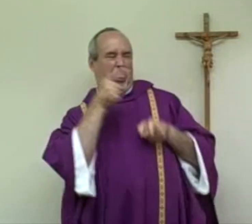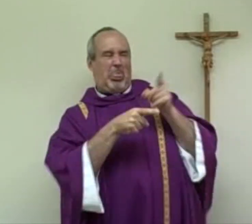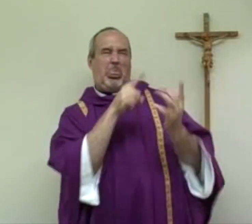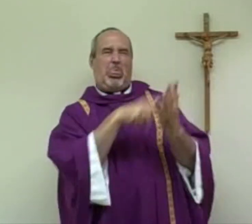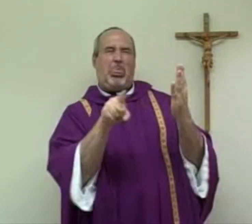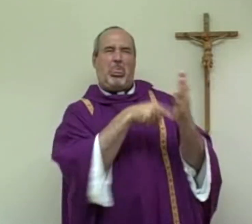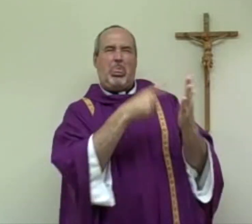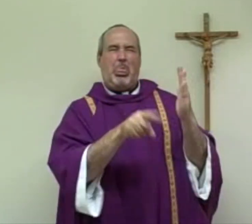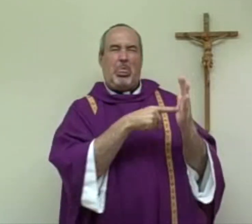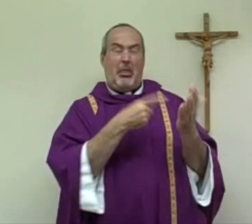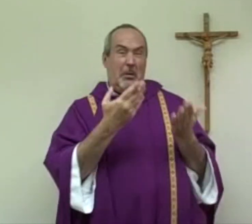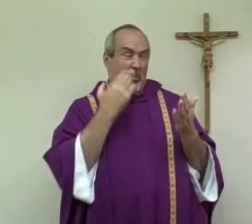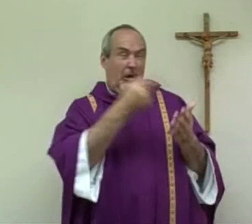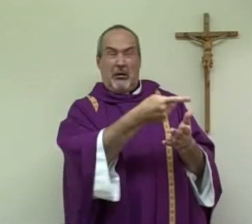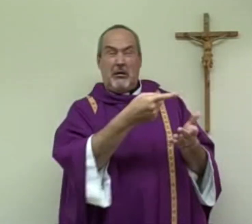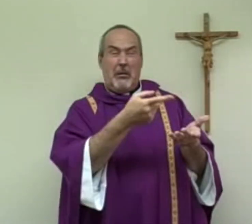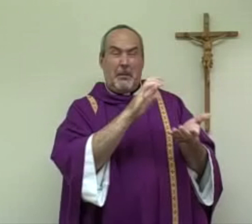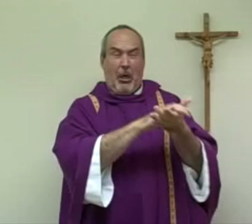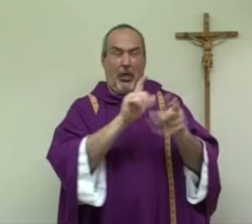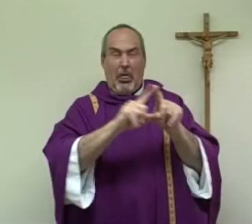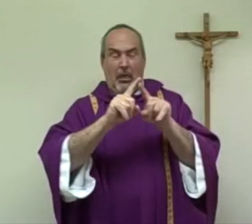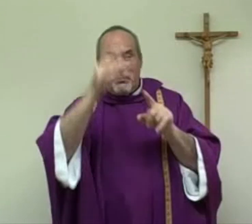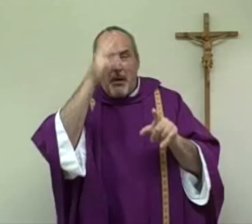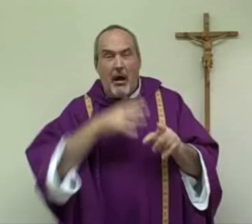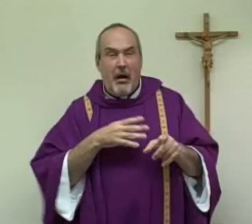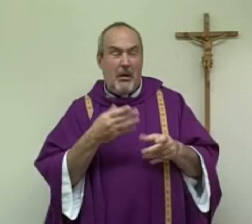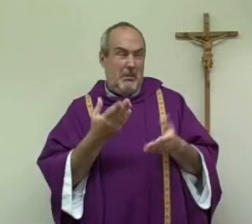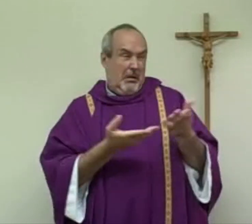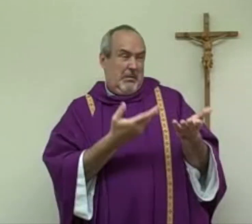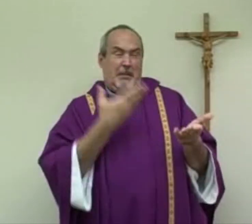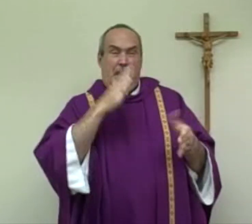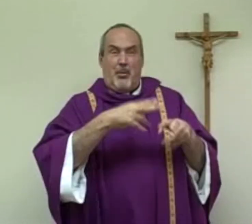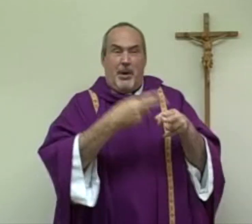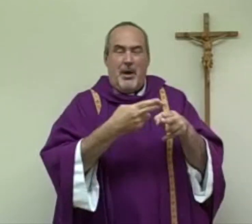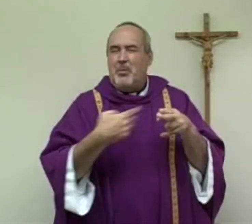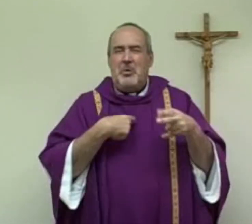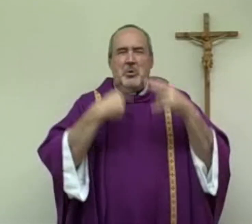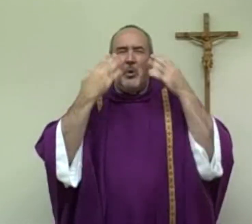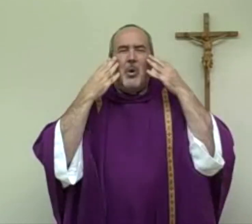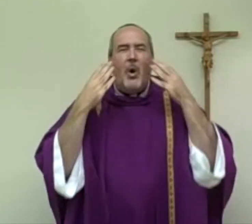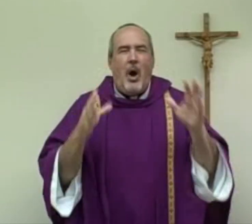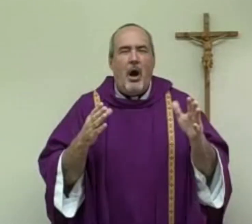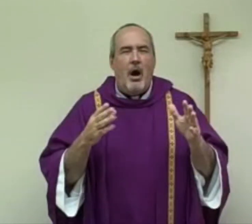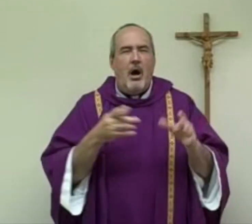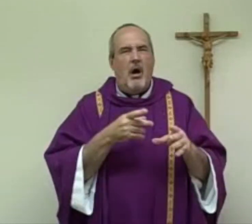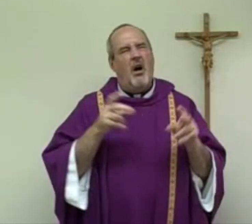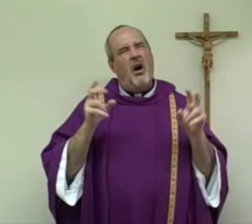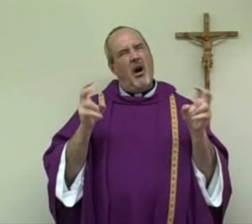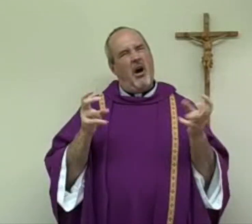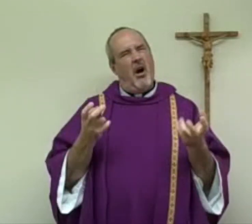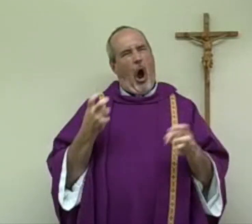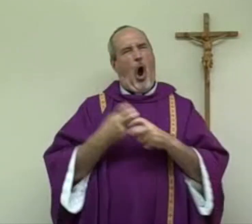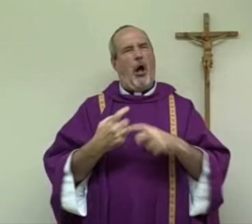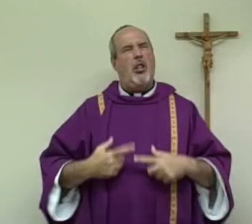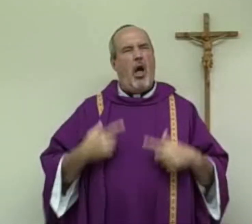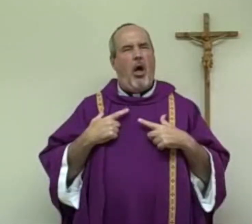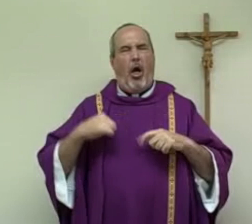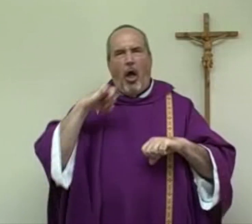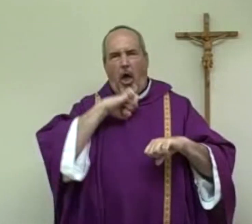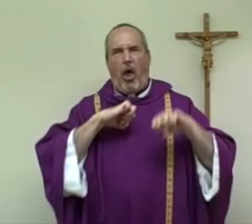But she knew that people didn't like her. They criticized her, chastised her, maybe gave her a bad reputation, who knows. But she'd